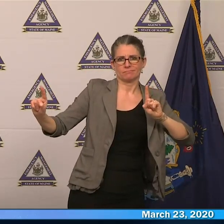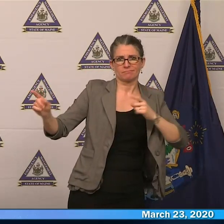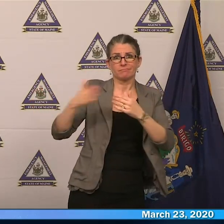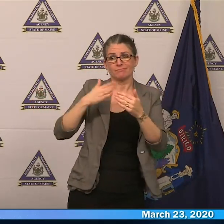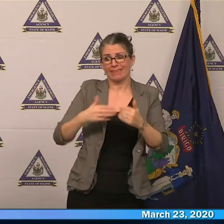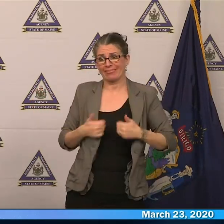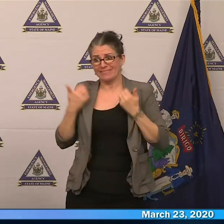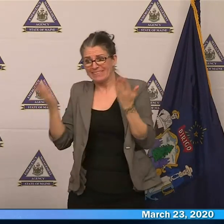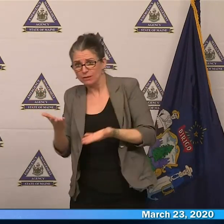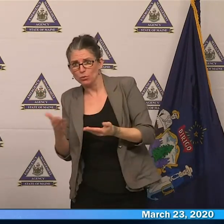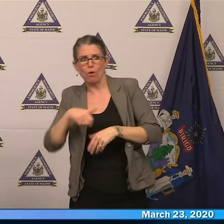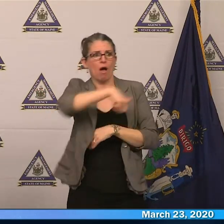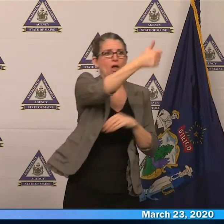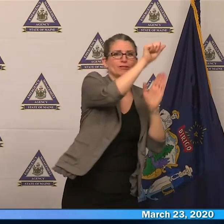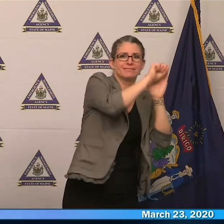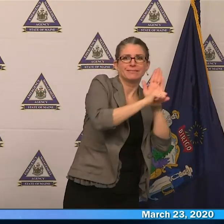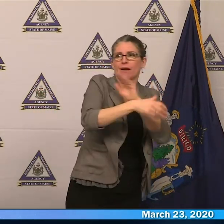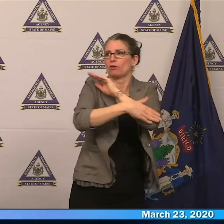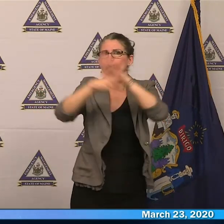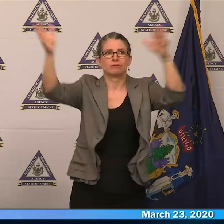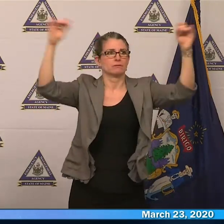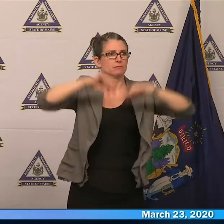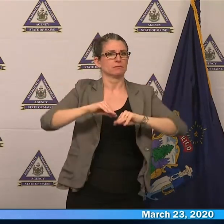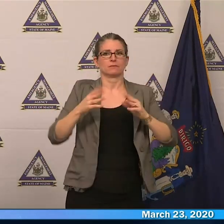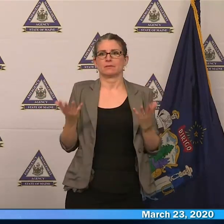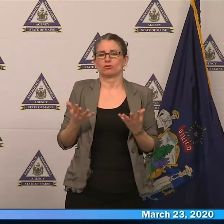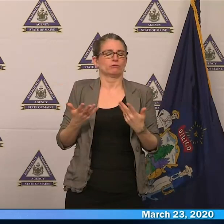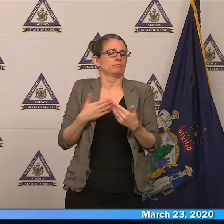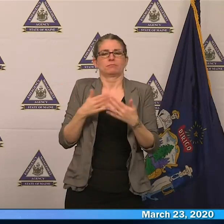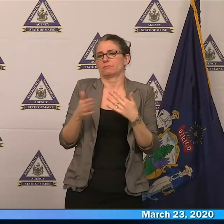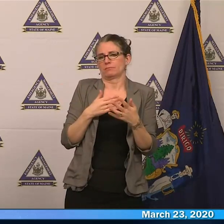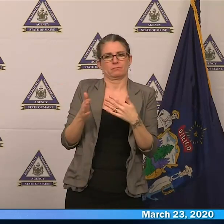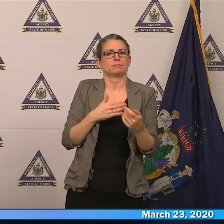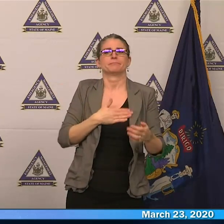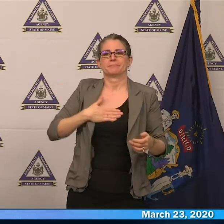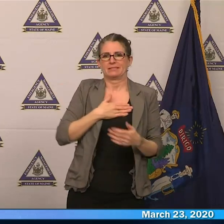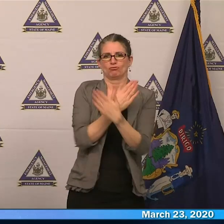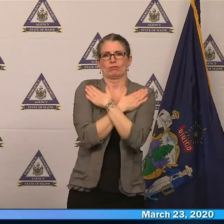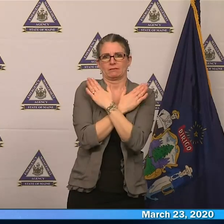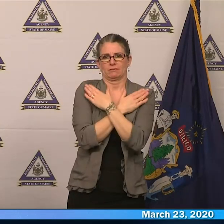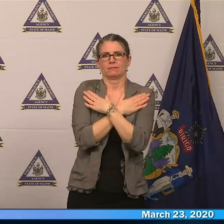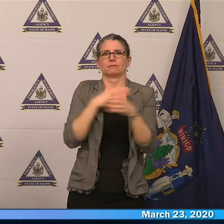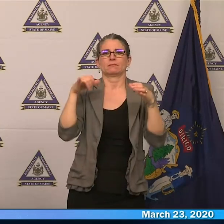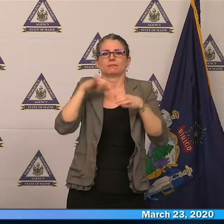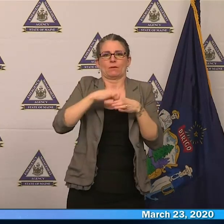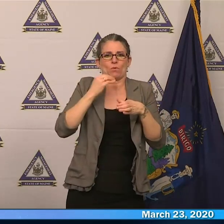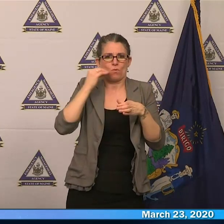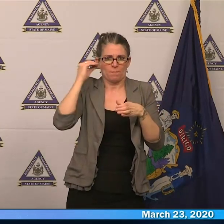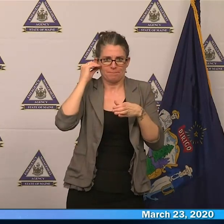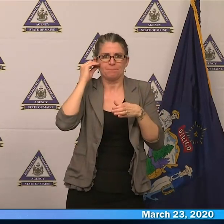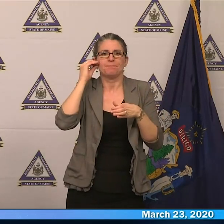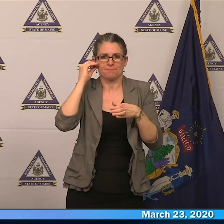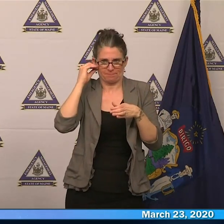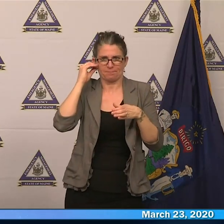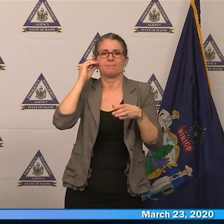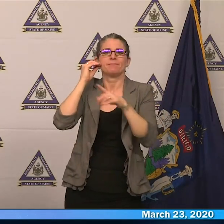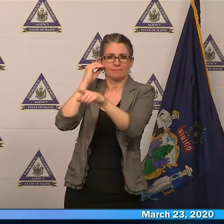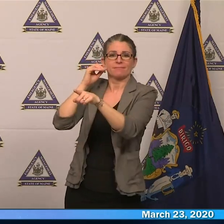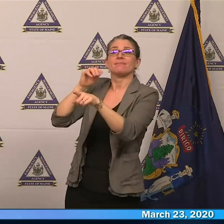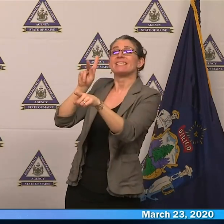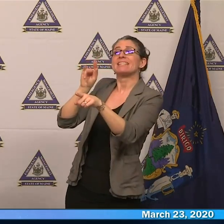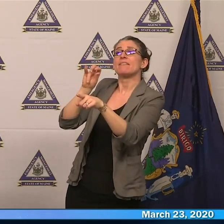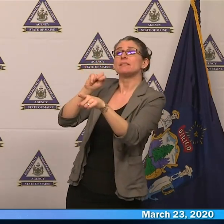where possible, introduce as much physical distance from one another as you can. So, Kevin? Sort of follow up to that. I